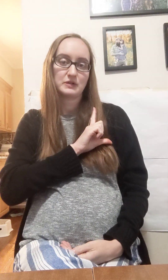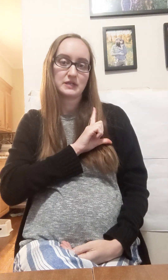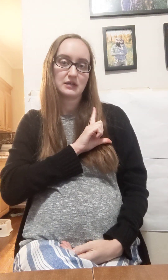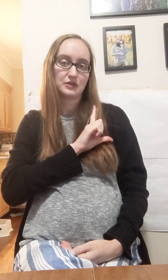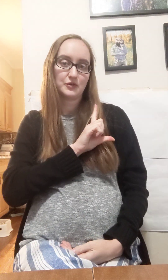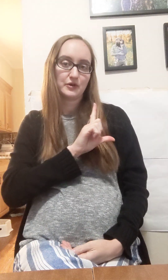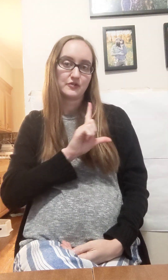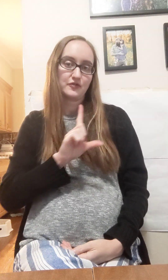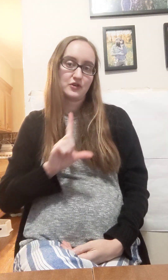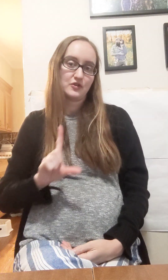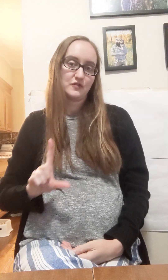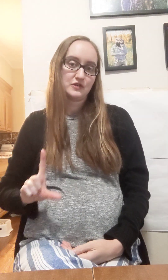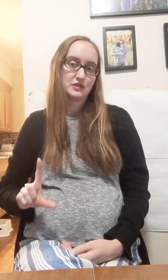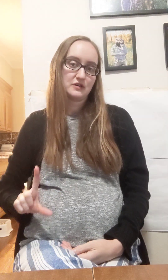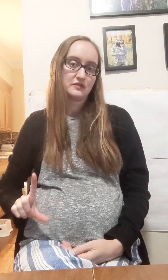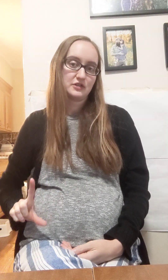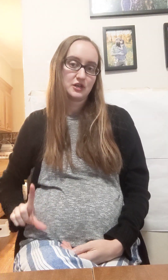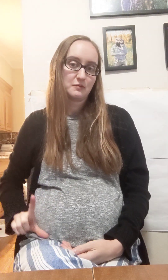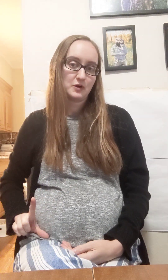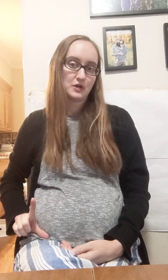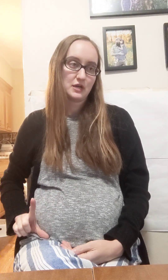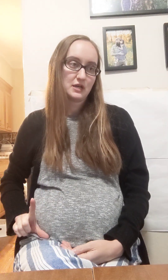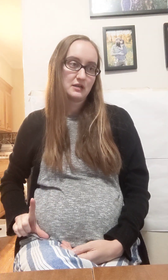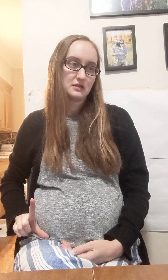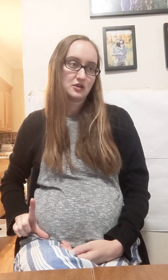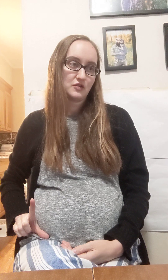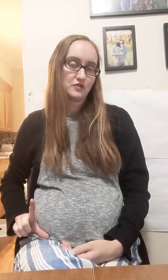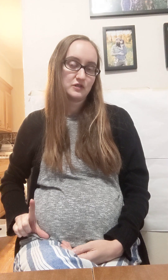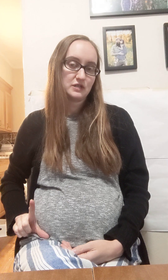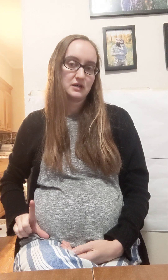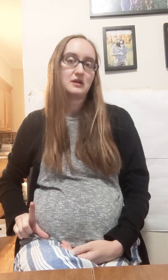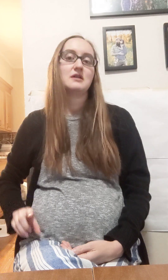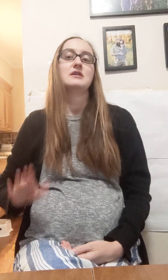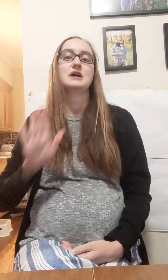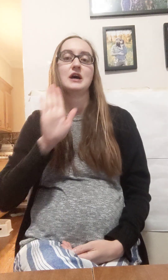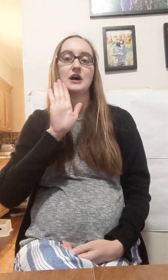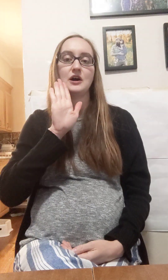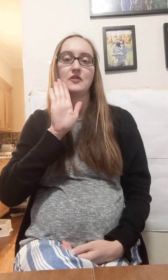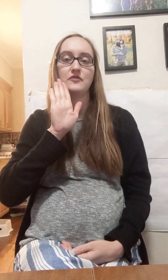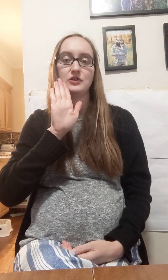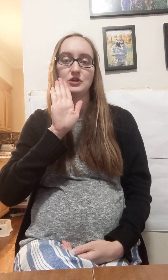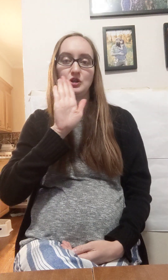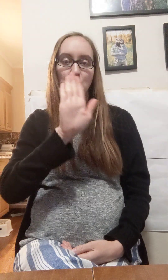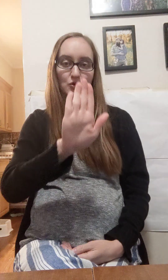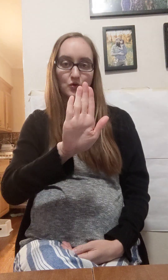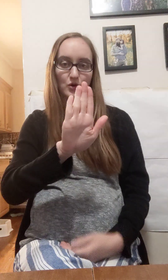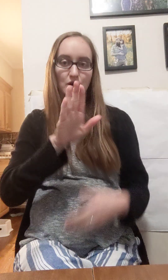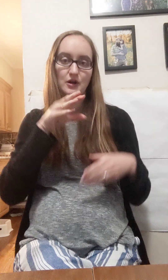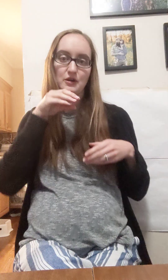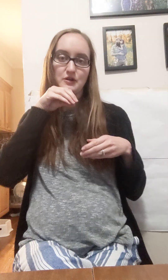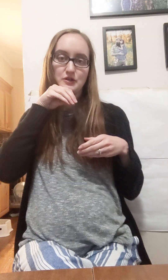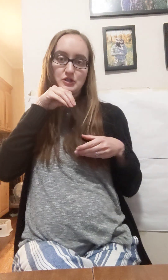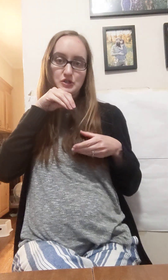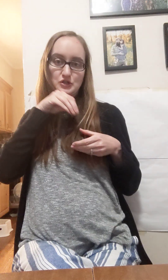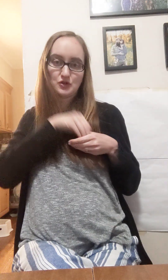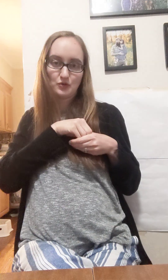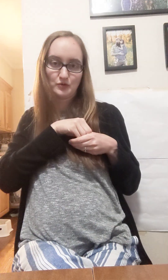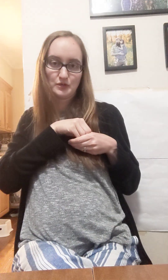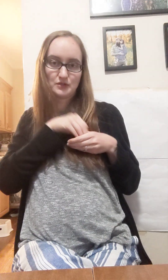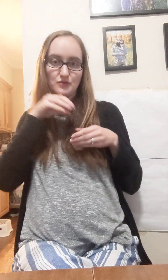sign Lord for overseer. The shepherd and overseer of your souls. Souls